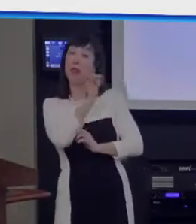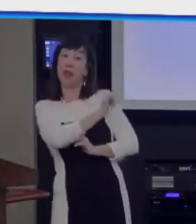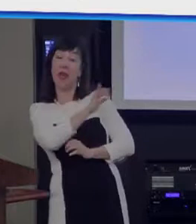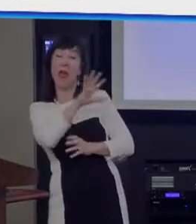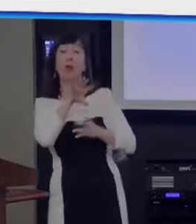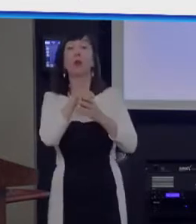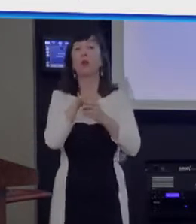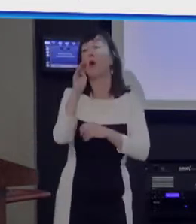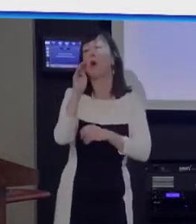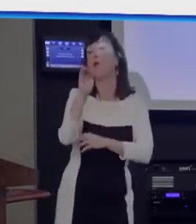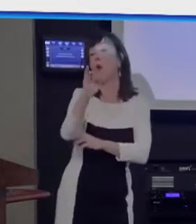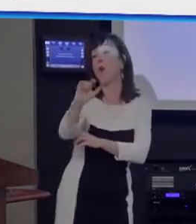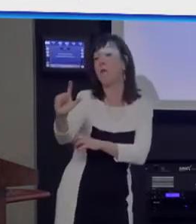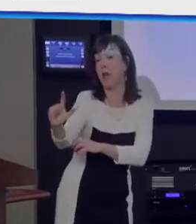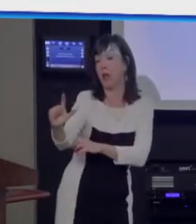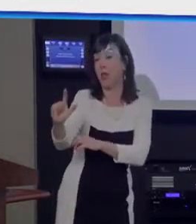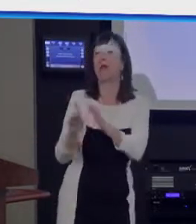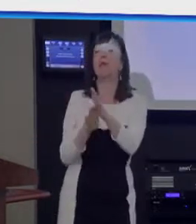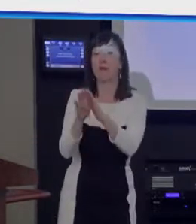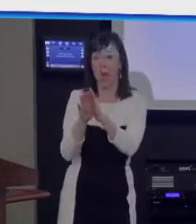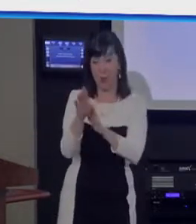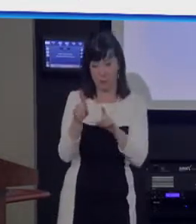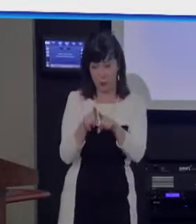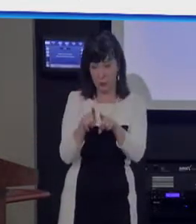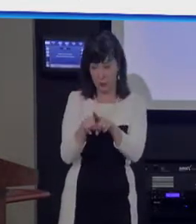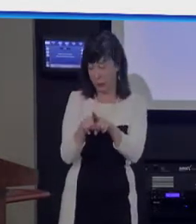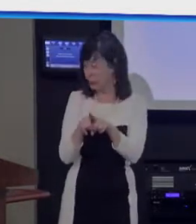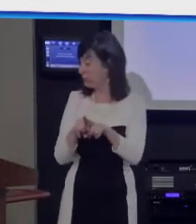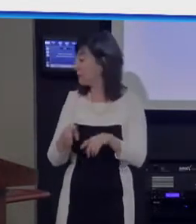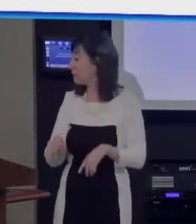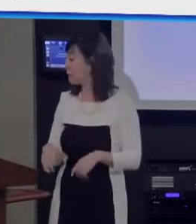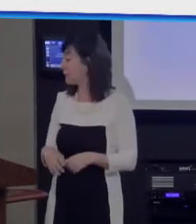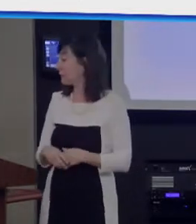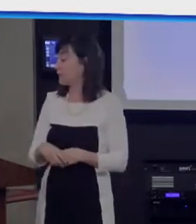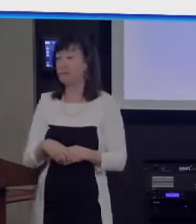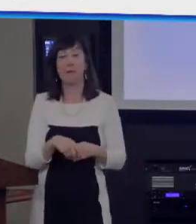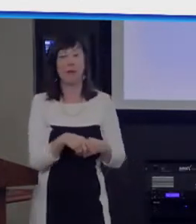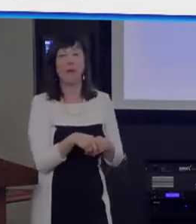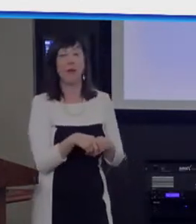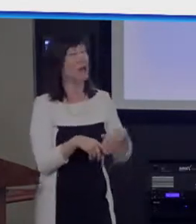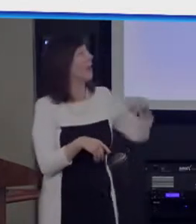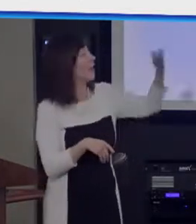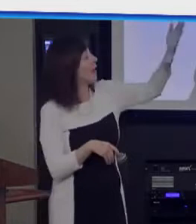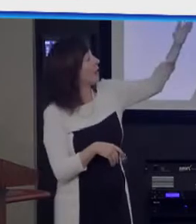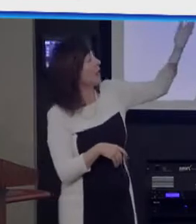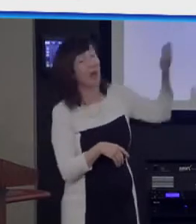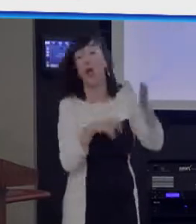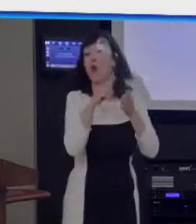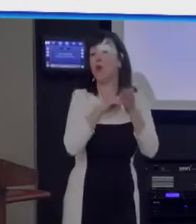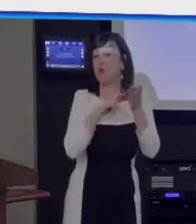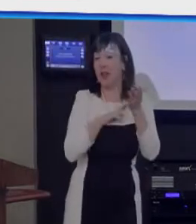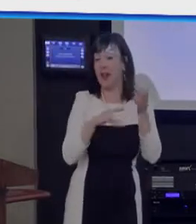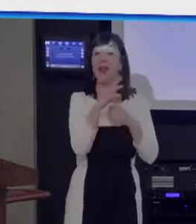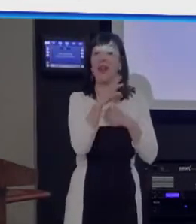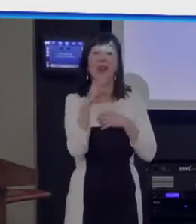the next, social and emotional development, including moral development as well.